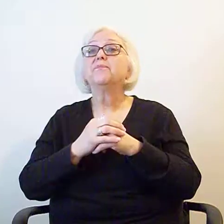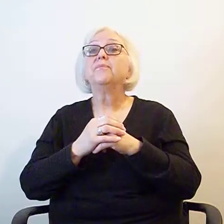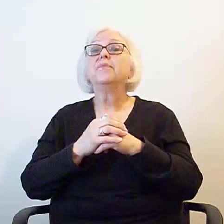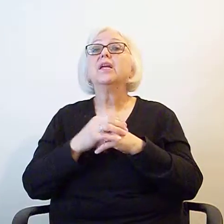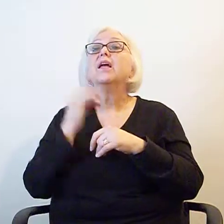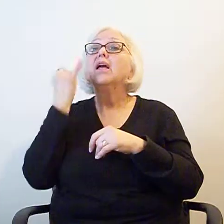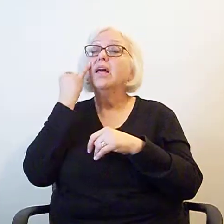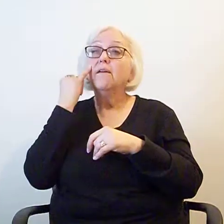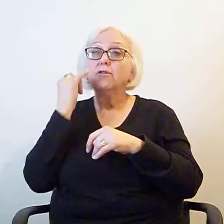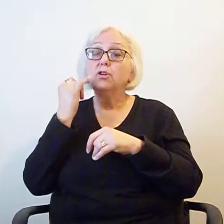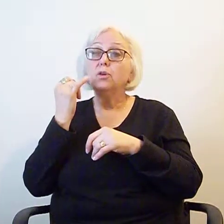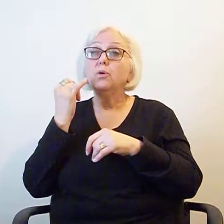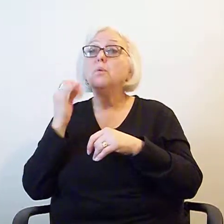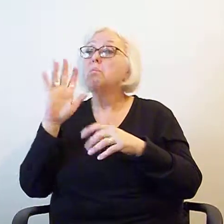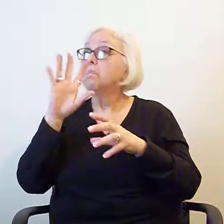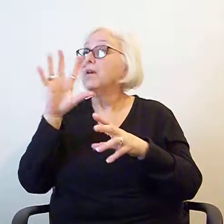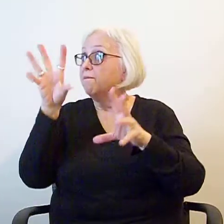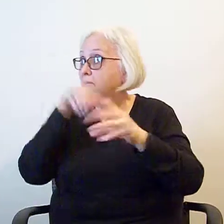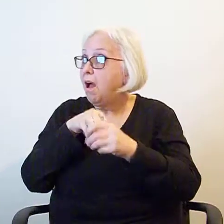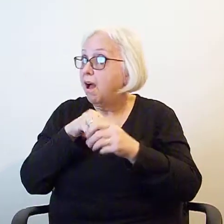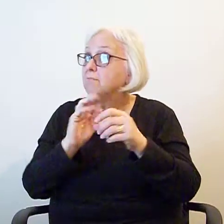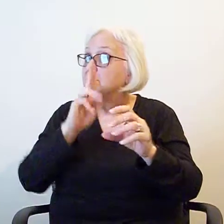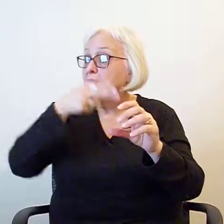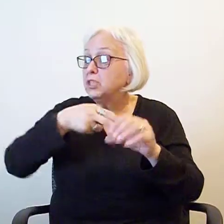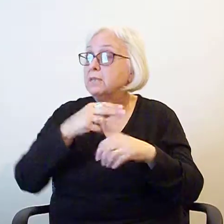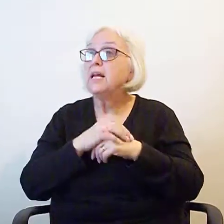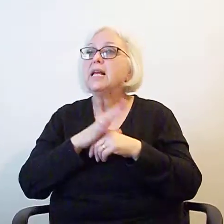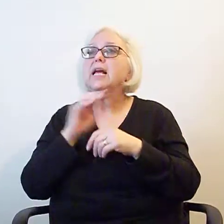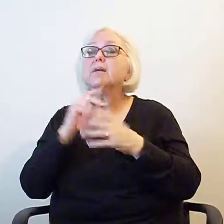If you participate in a program